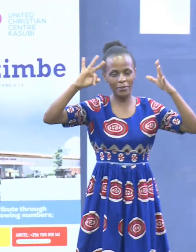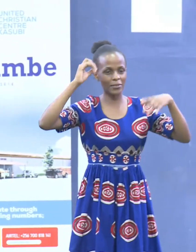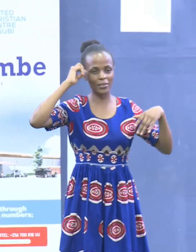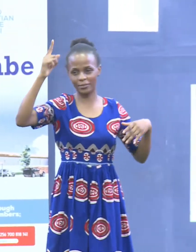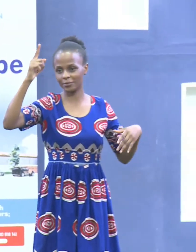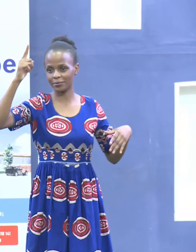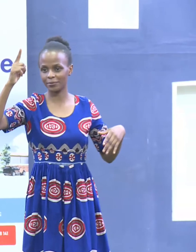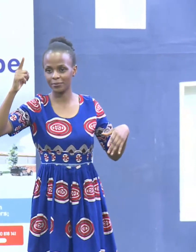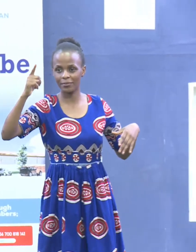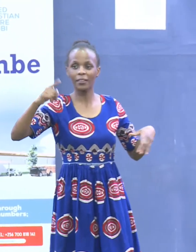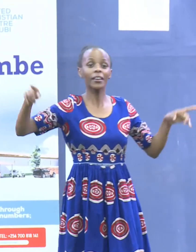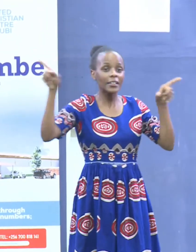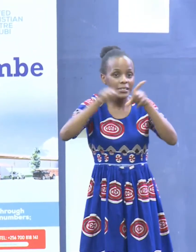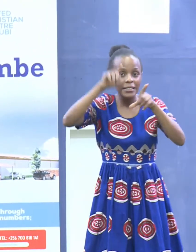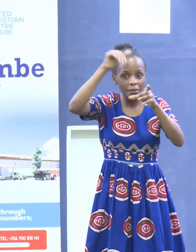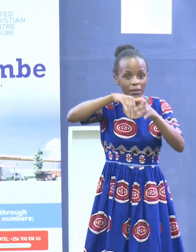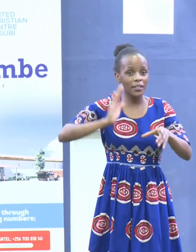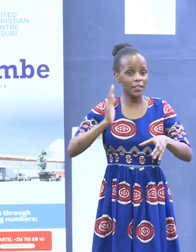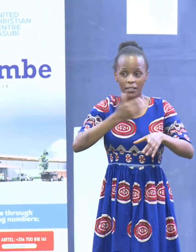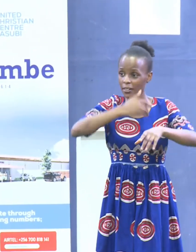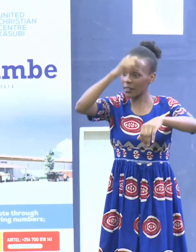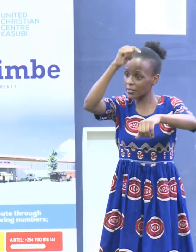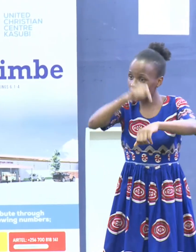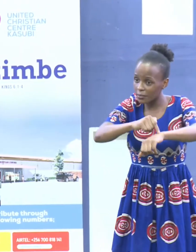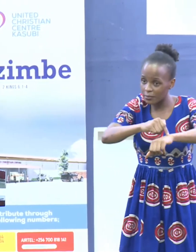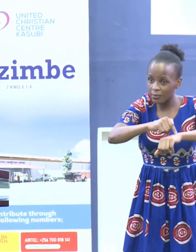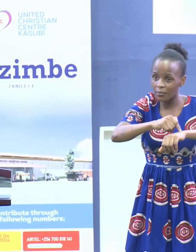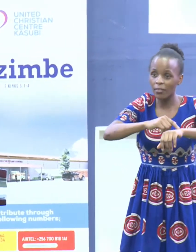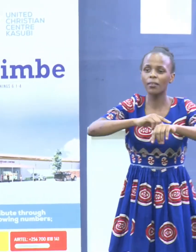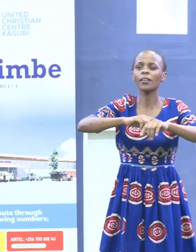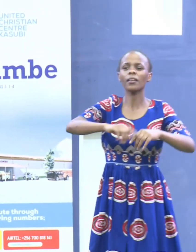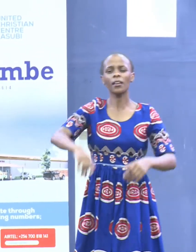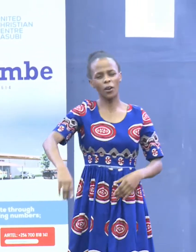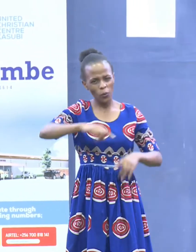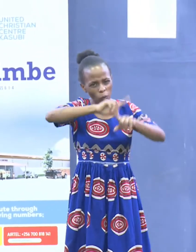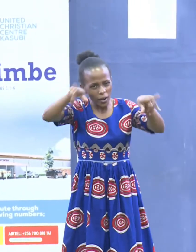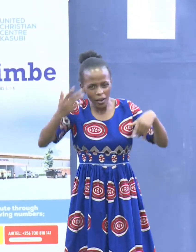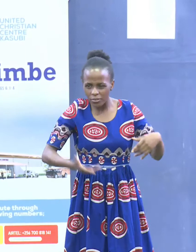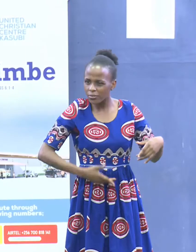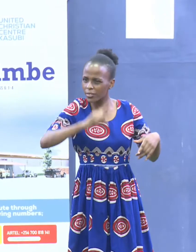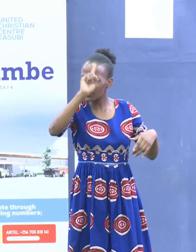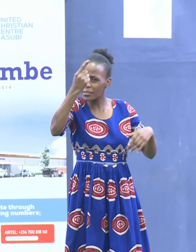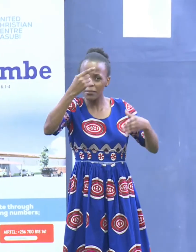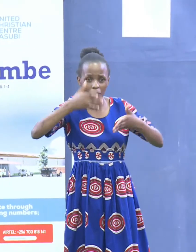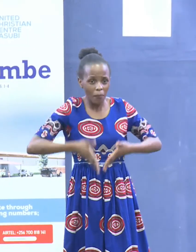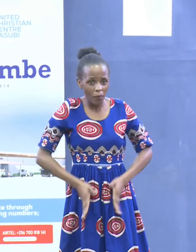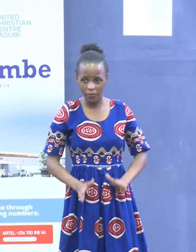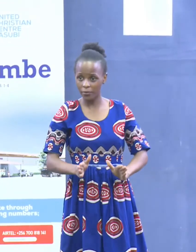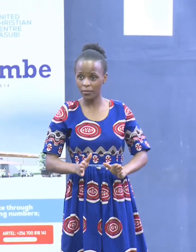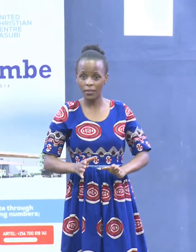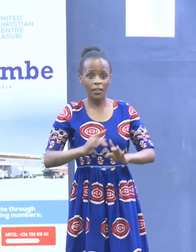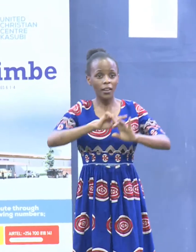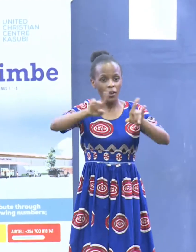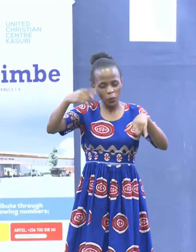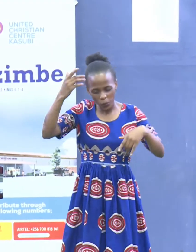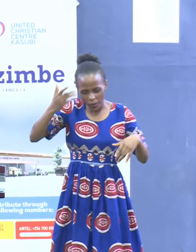if you had understood. Nange naffe mu mulembe gwaffe. I've said also in our generation. Tulina omwana omubereberye. We have the firstborn. Tulina oyo